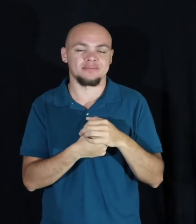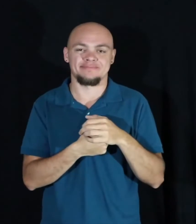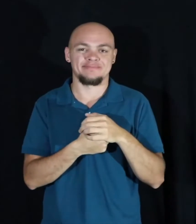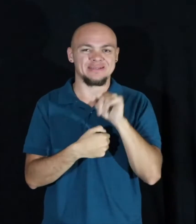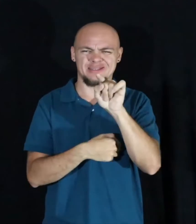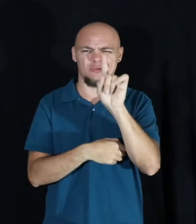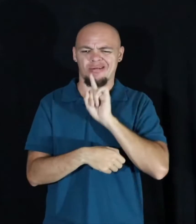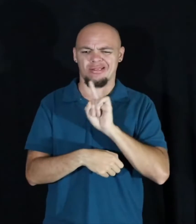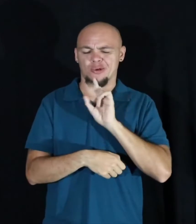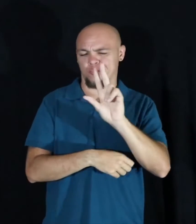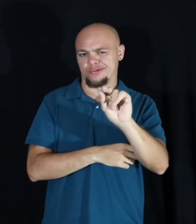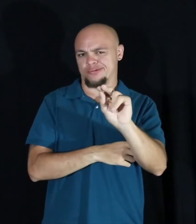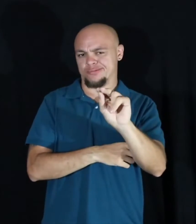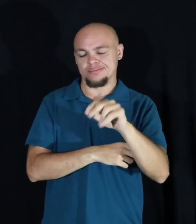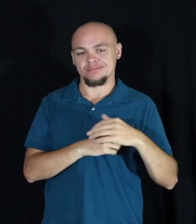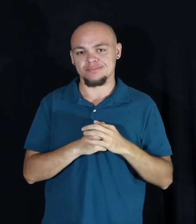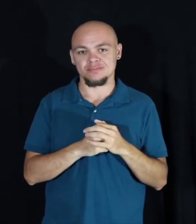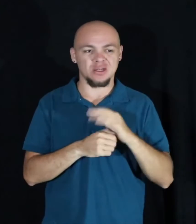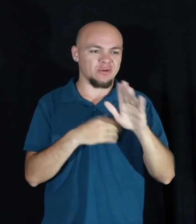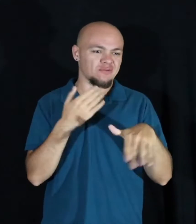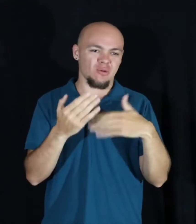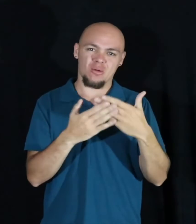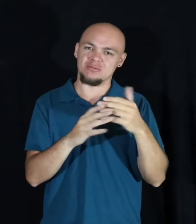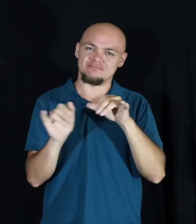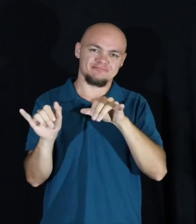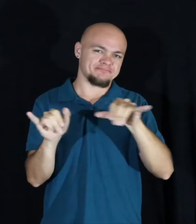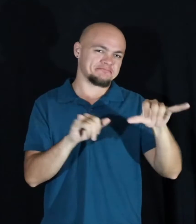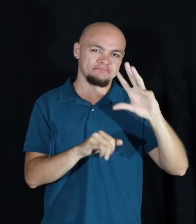not alone. We've all done this.